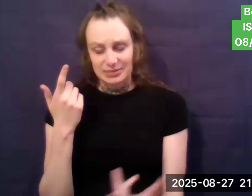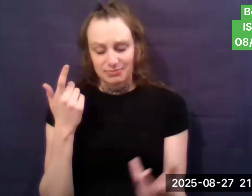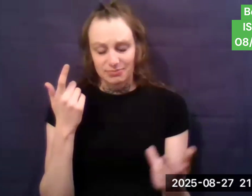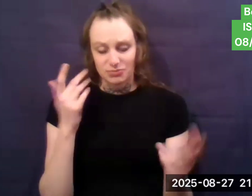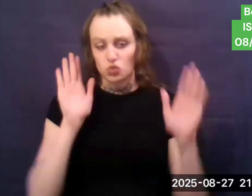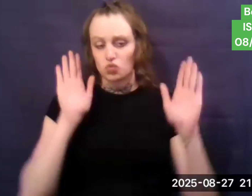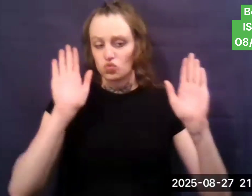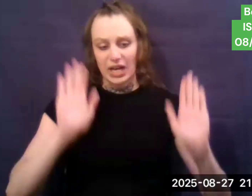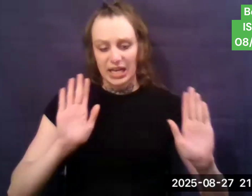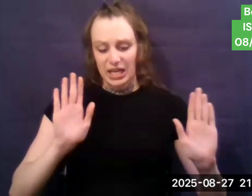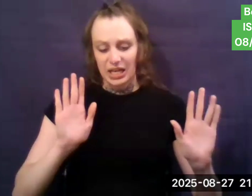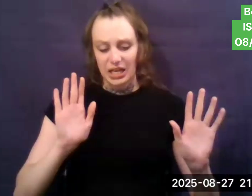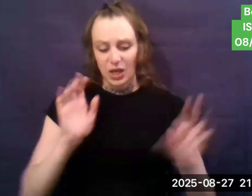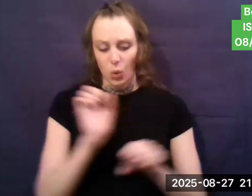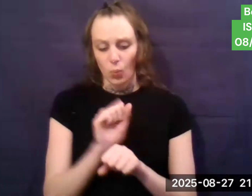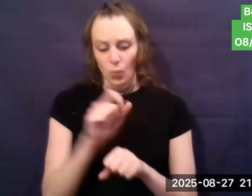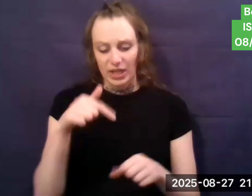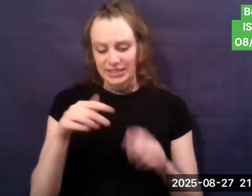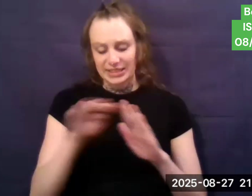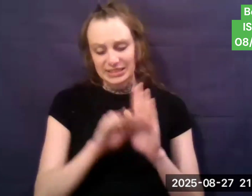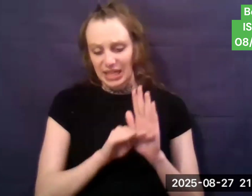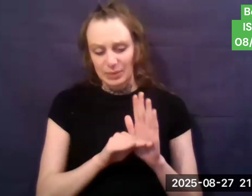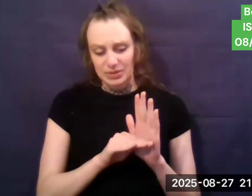working these steps, because without them,